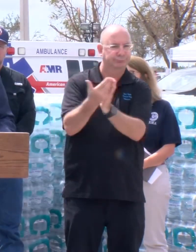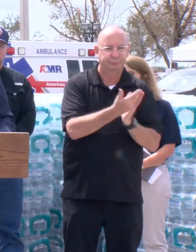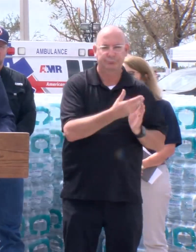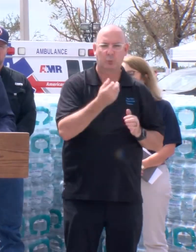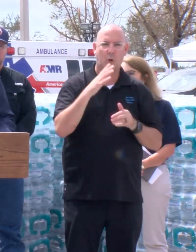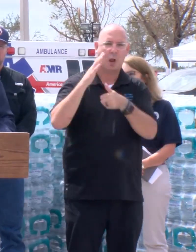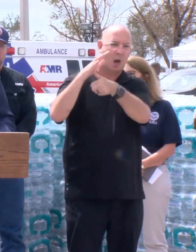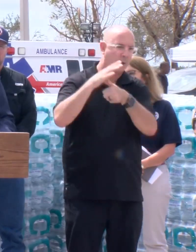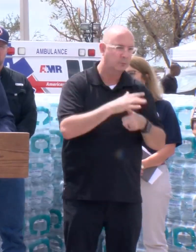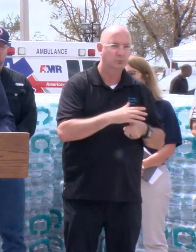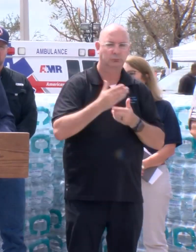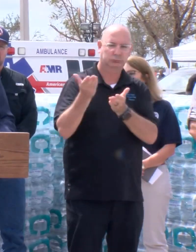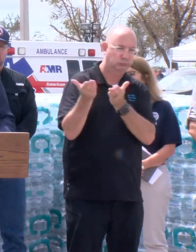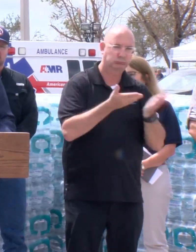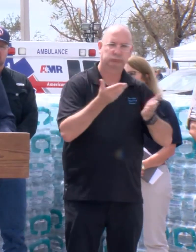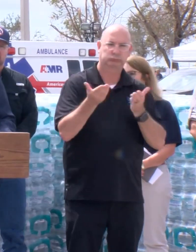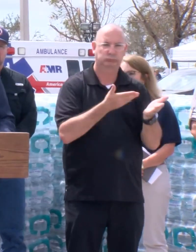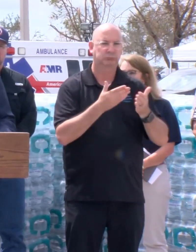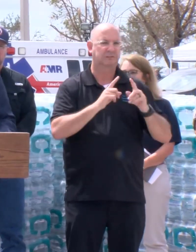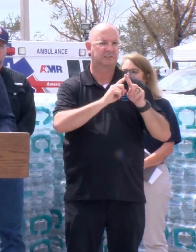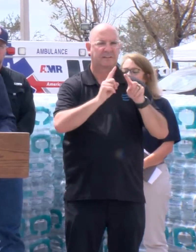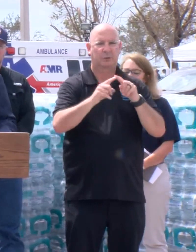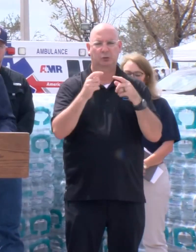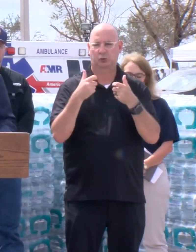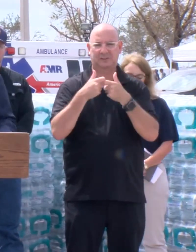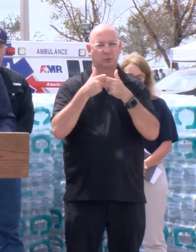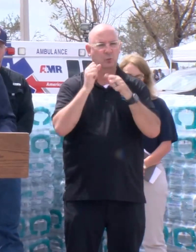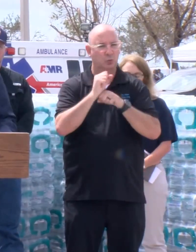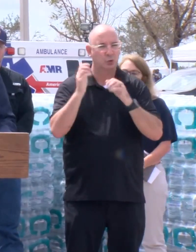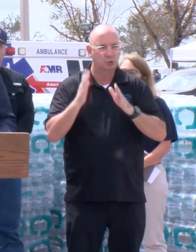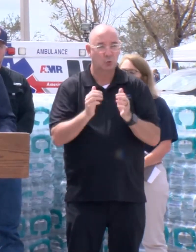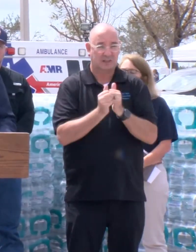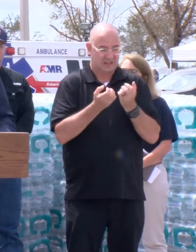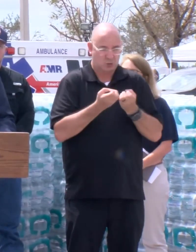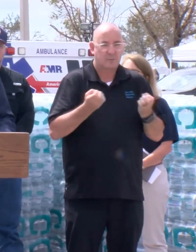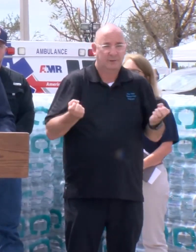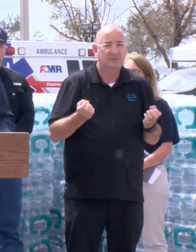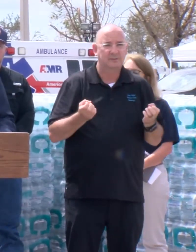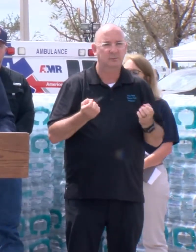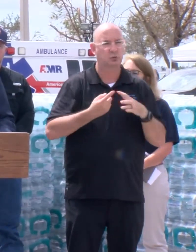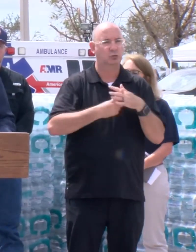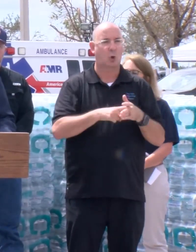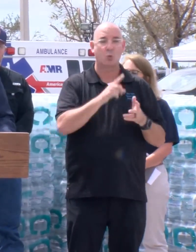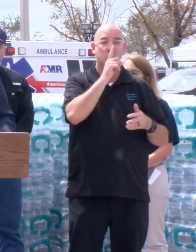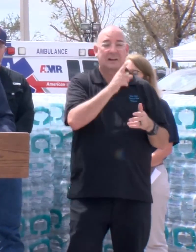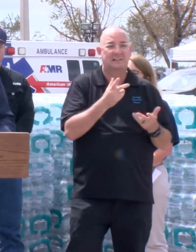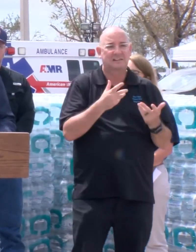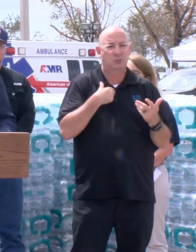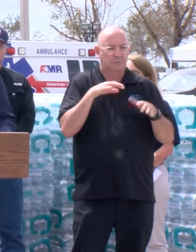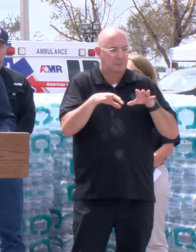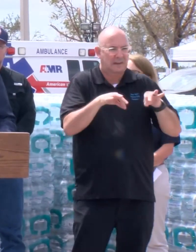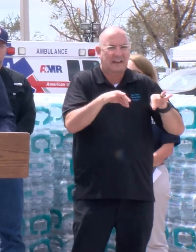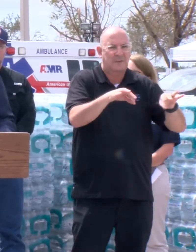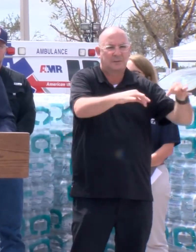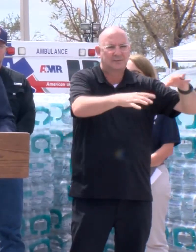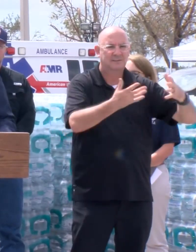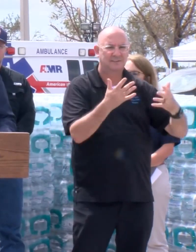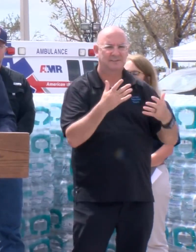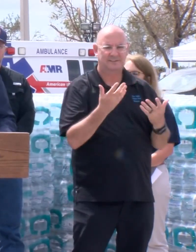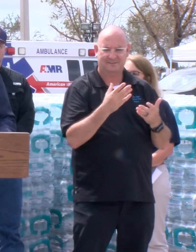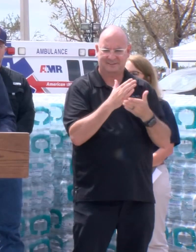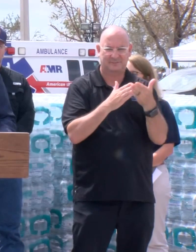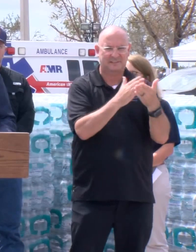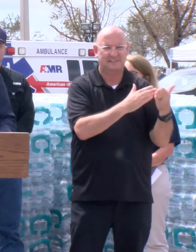send utility workers in there with equipment to start really picking up the pieces. And so they've been doing that now for a number of